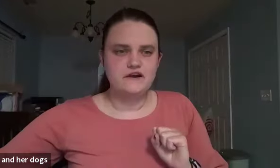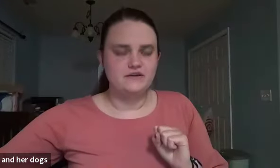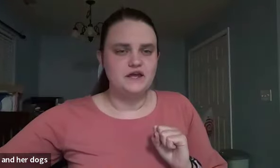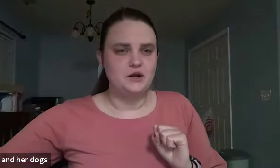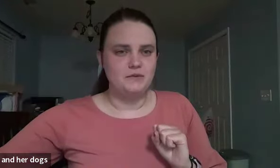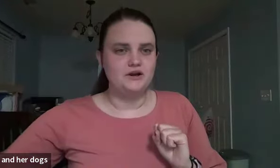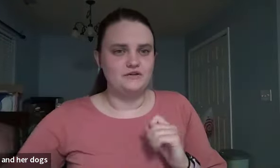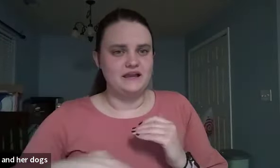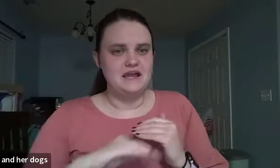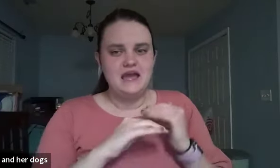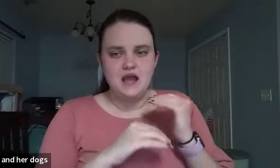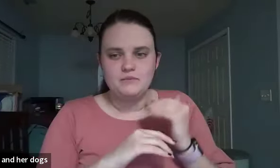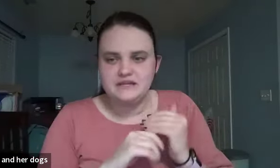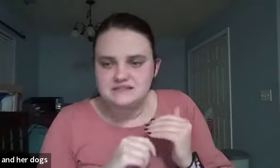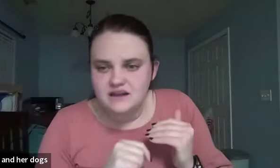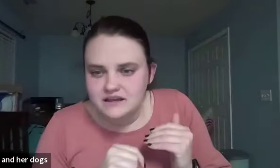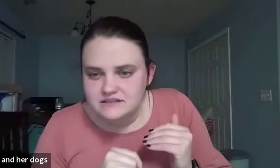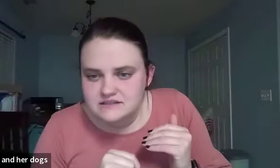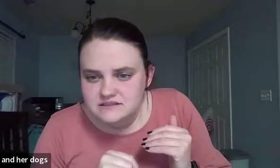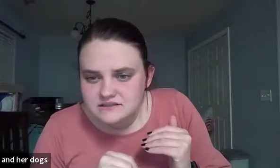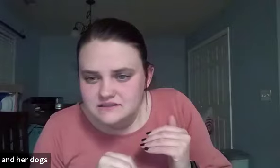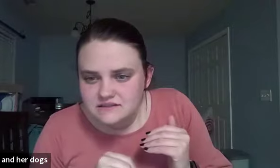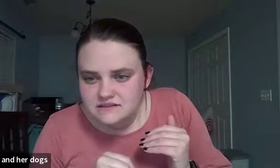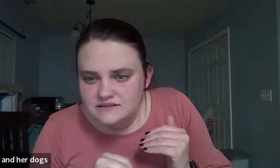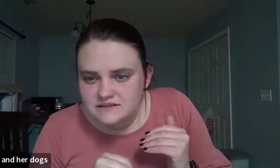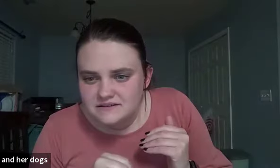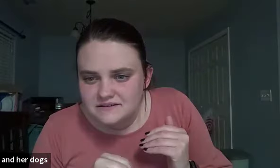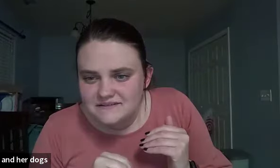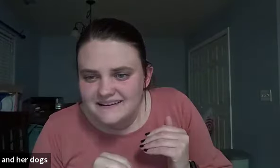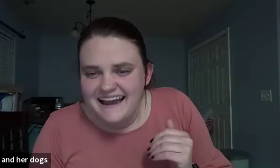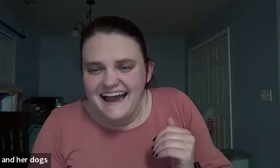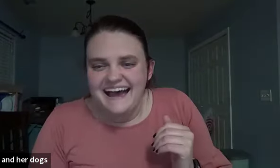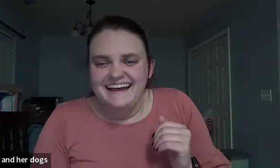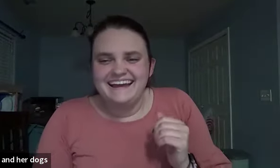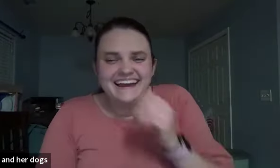finally have hit our mark on like how many signs. Serious?